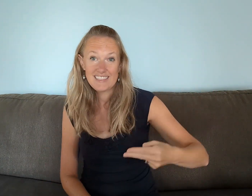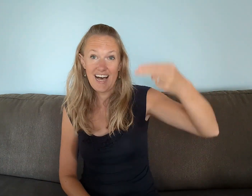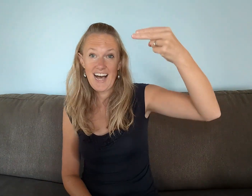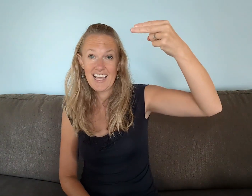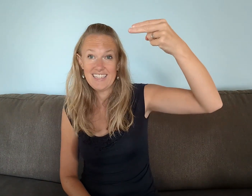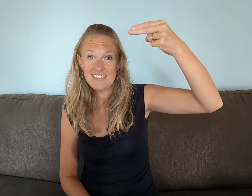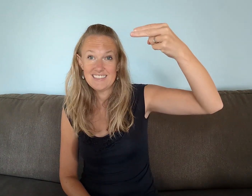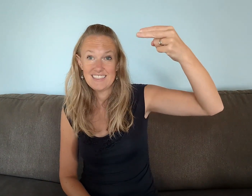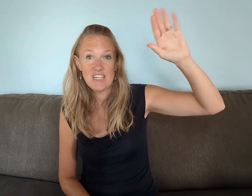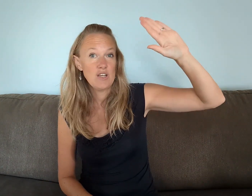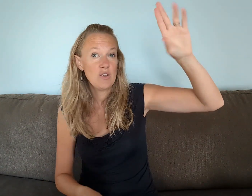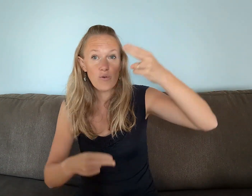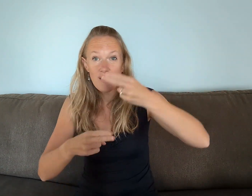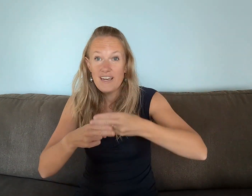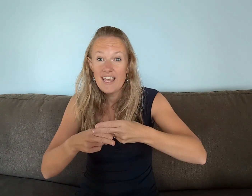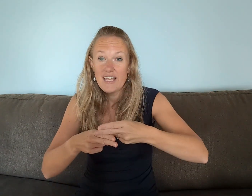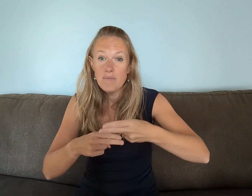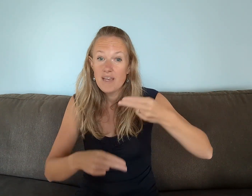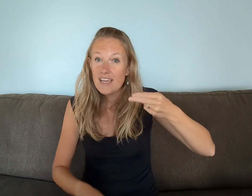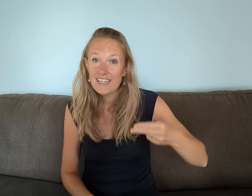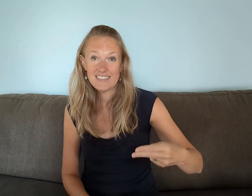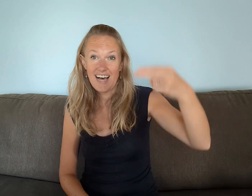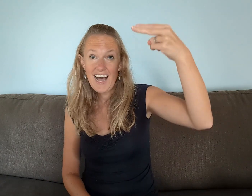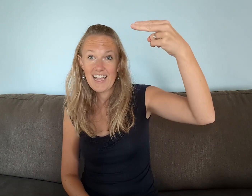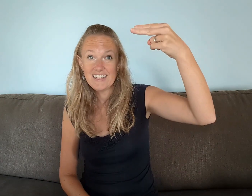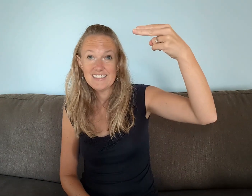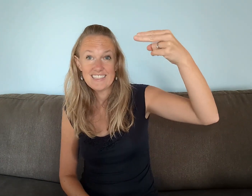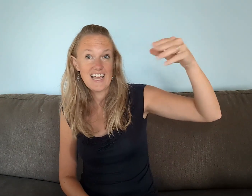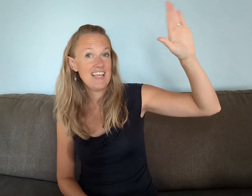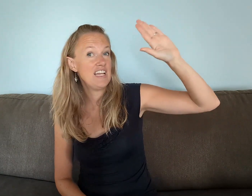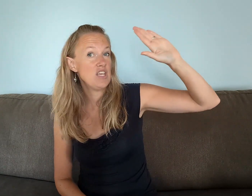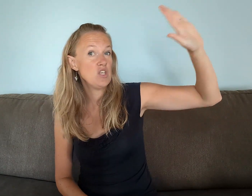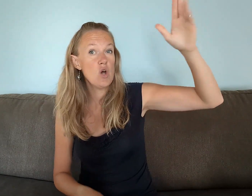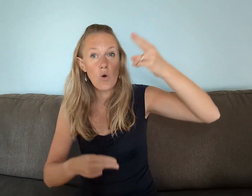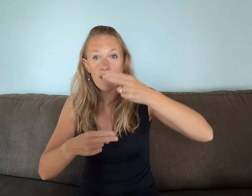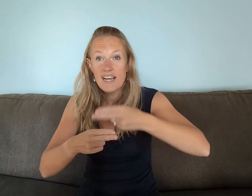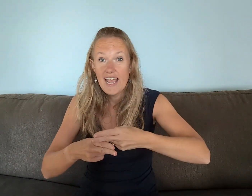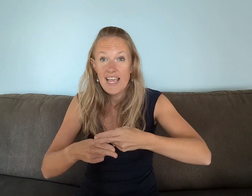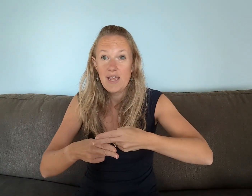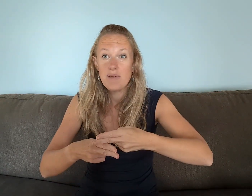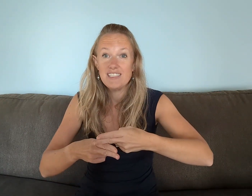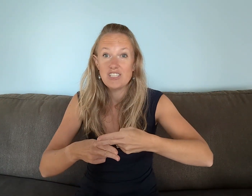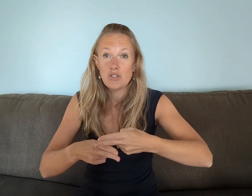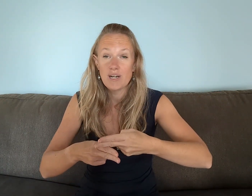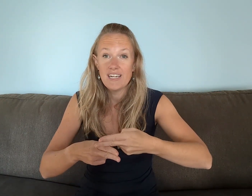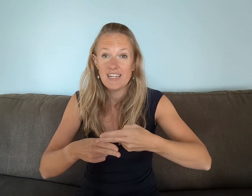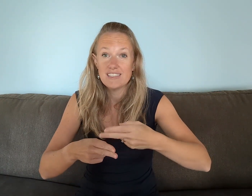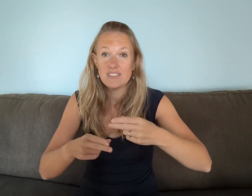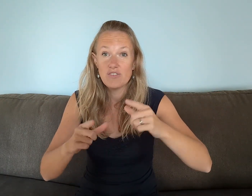the highest. Your name is the highest. And then your name is the greatest. So for